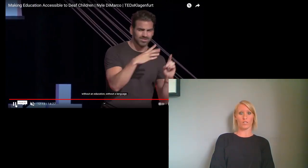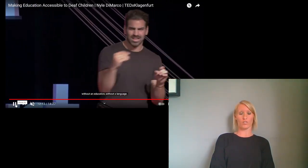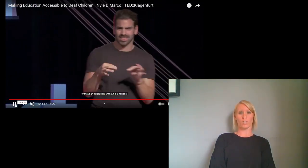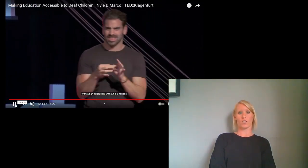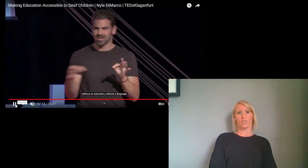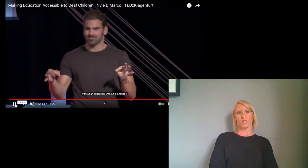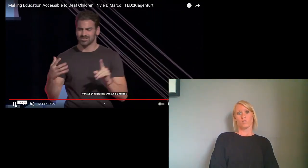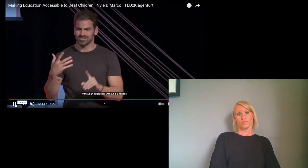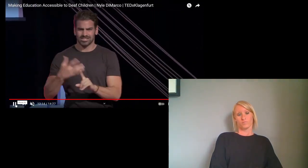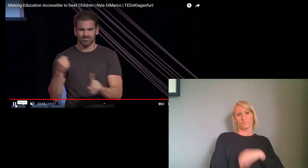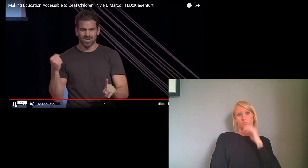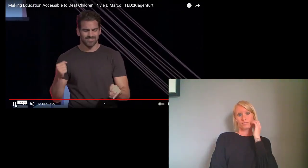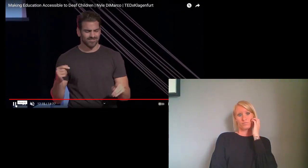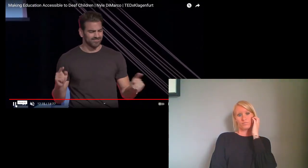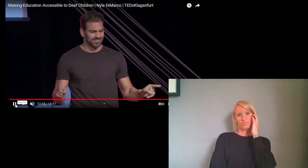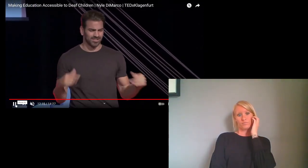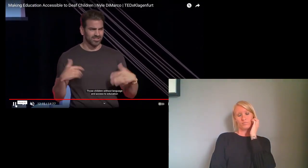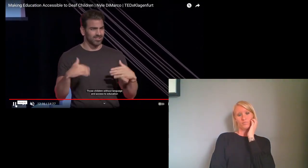or language,